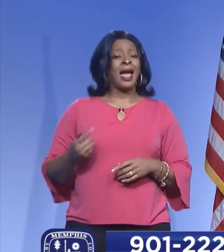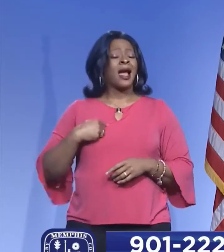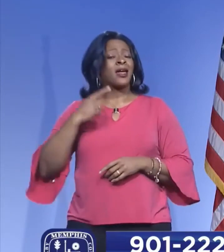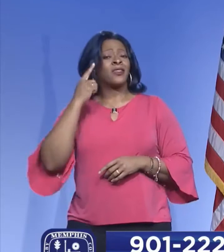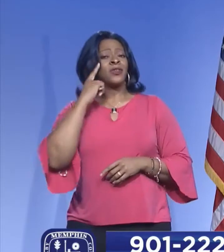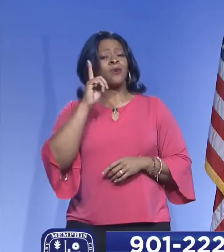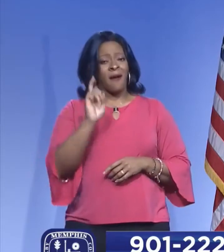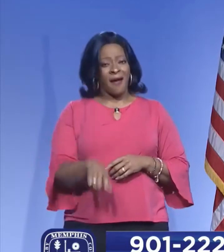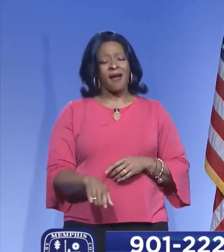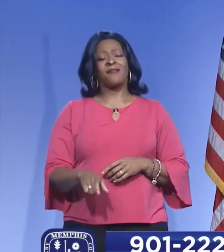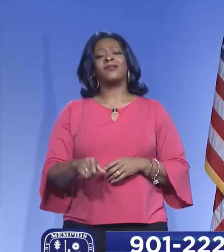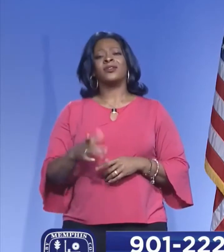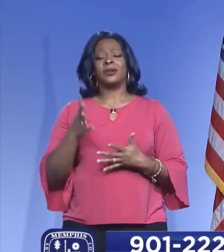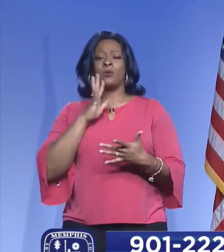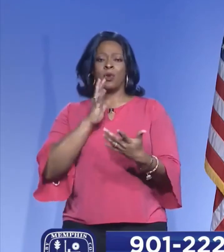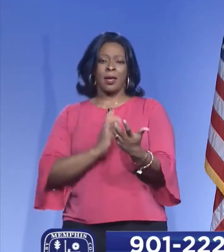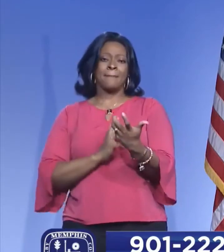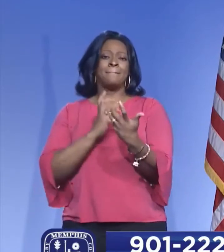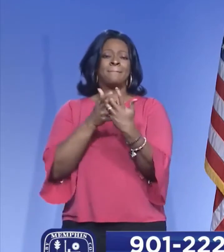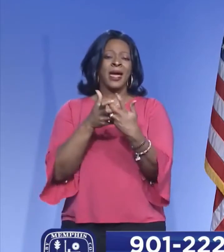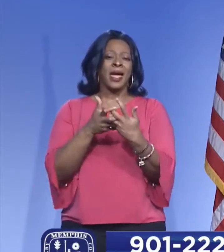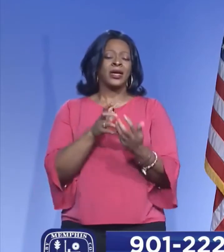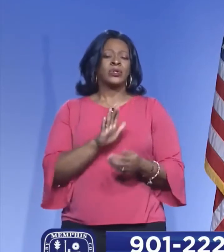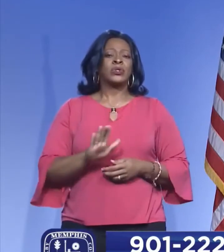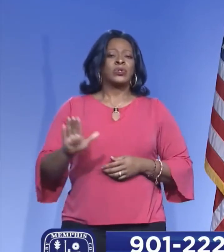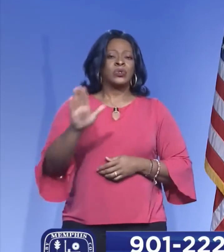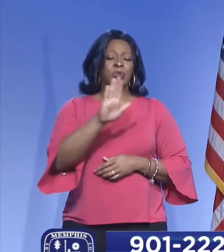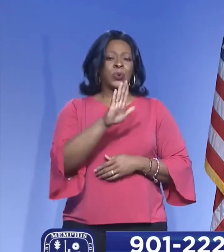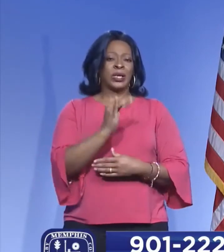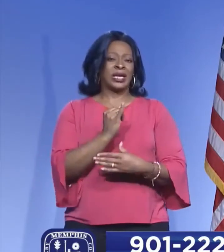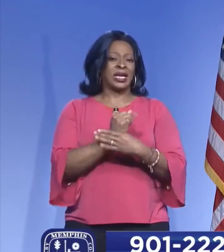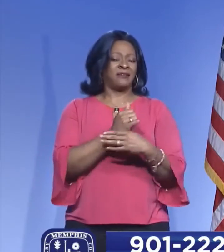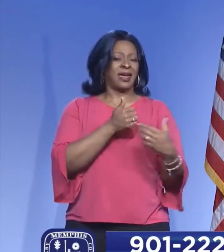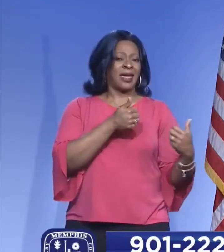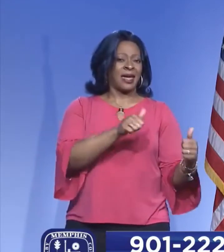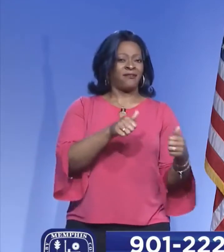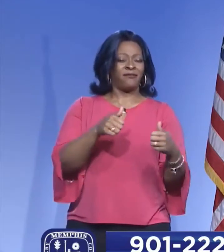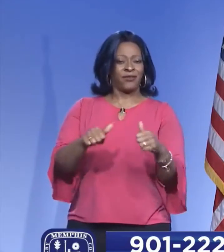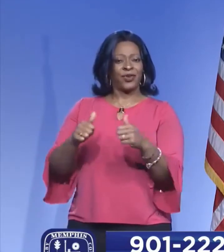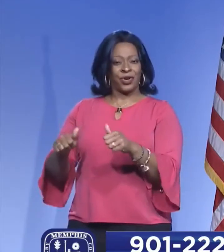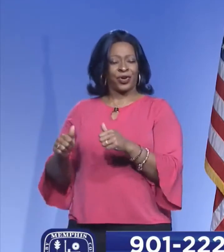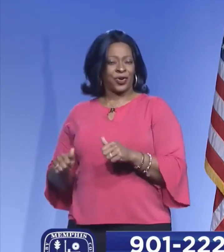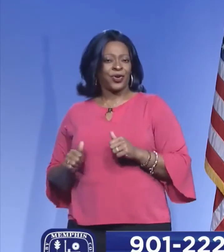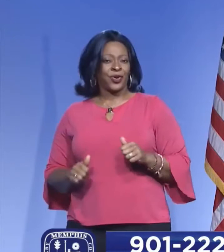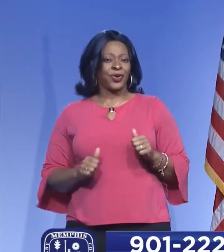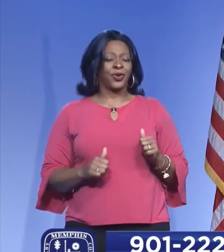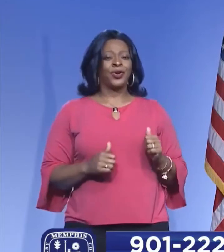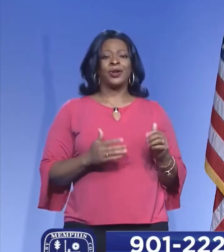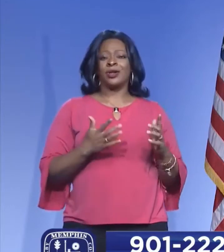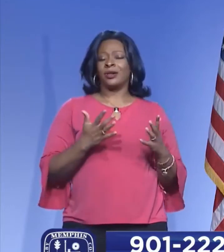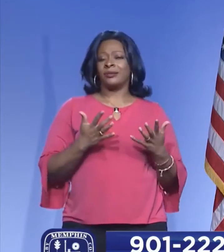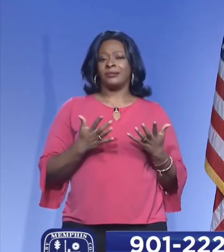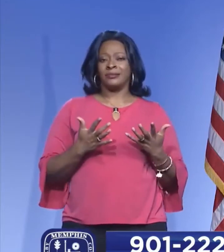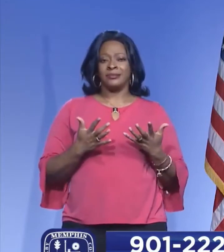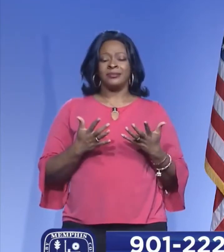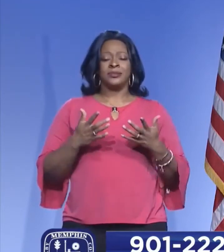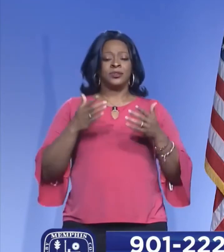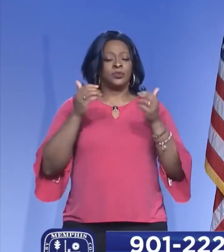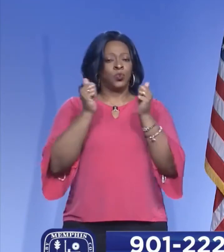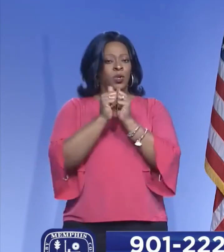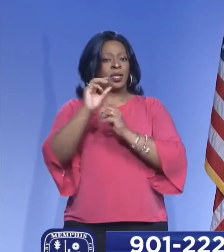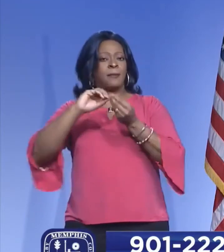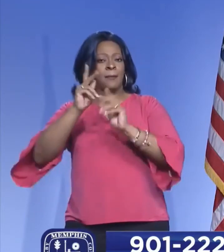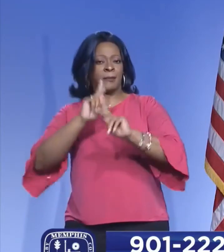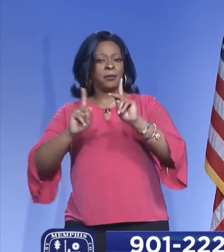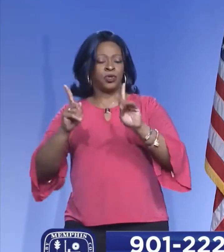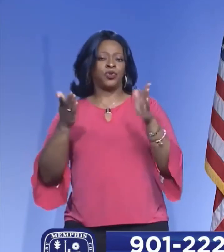have to match your intervention efforts to the population that you